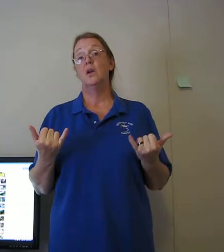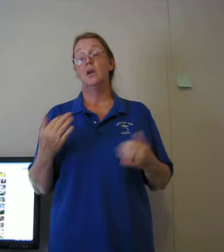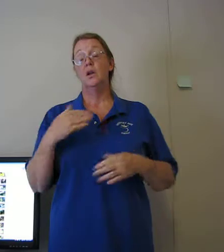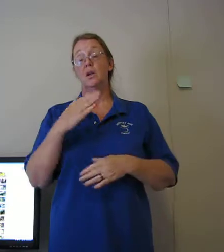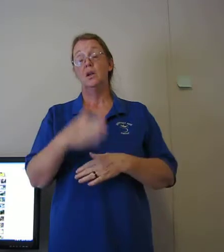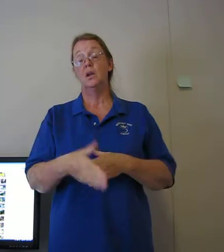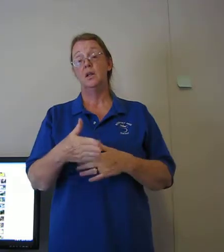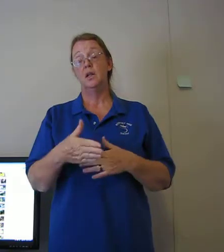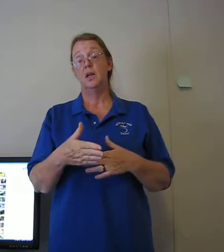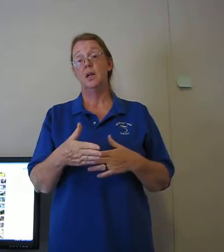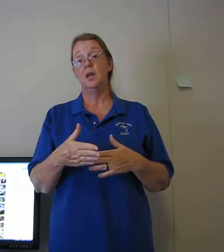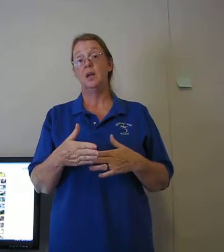separate basins.